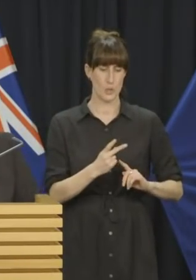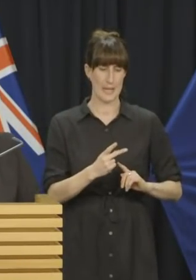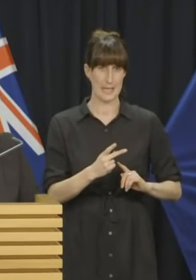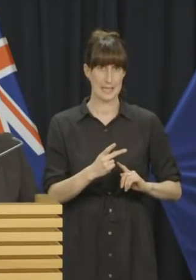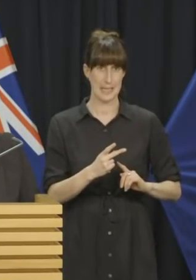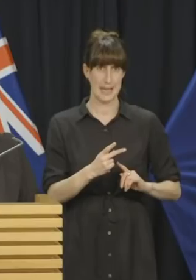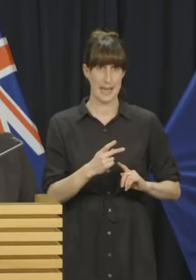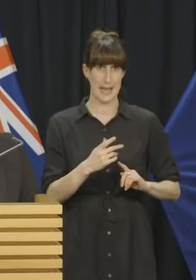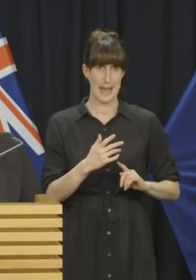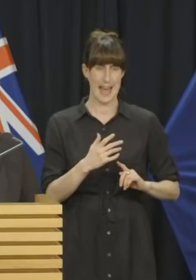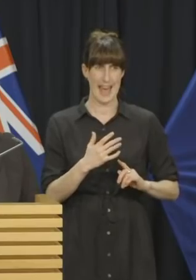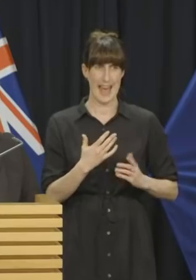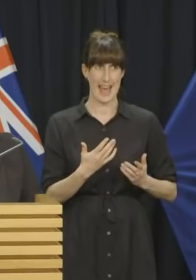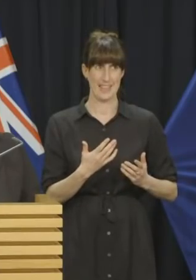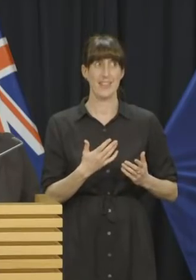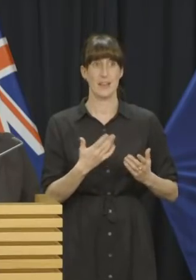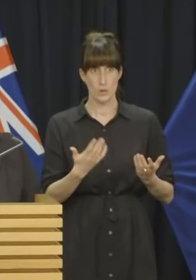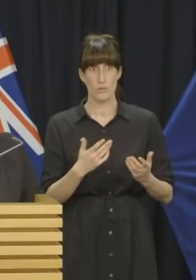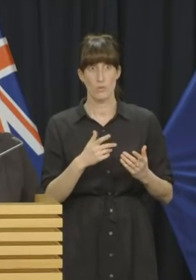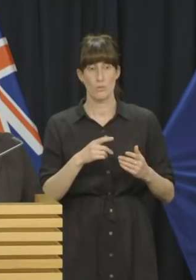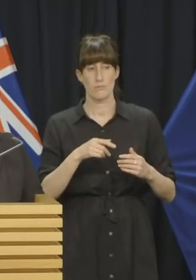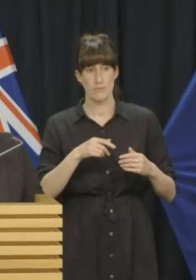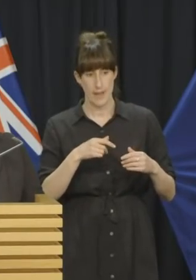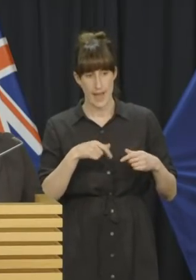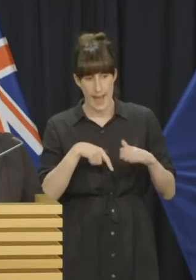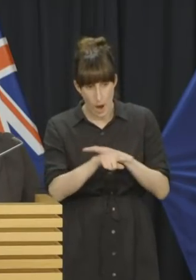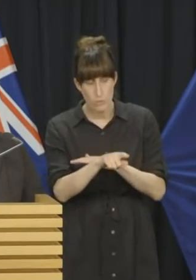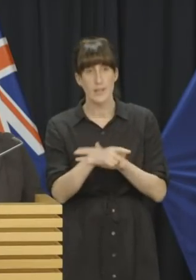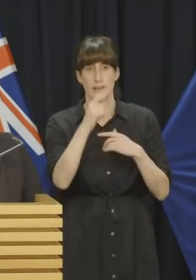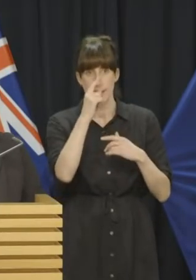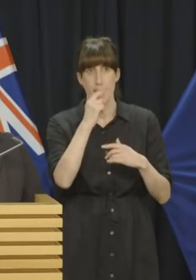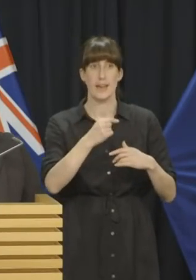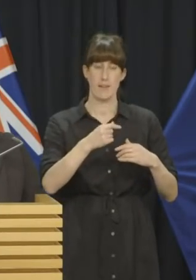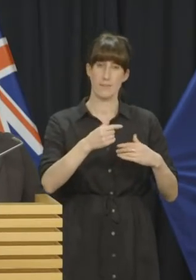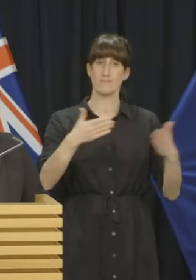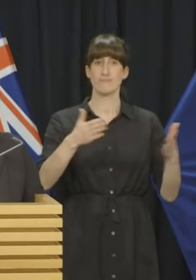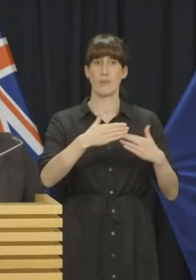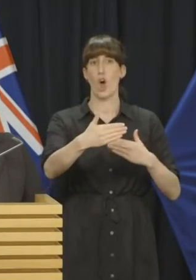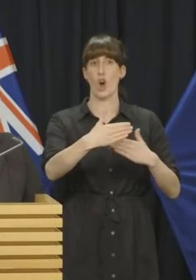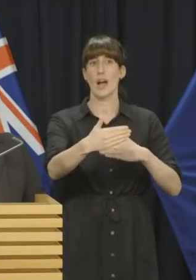short because they do need to factor in managed isolation. If people are